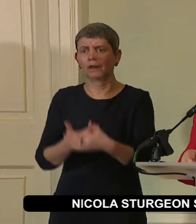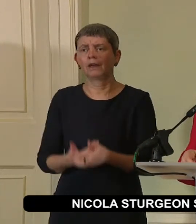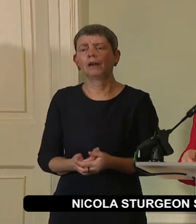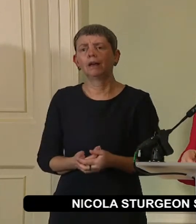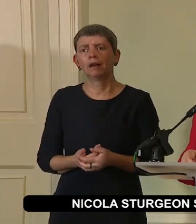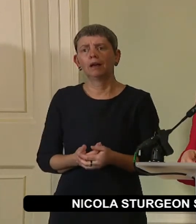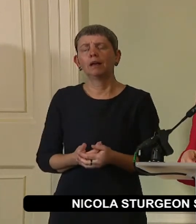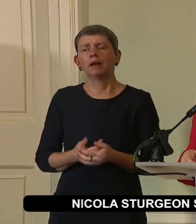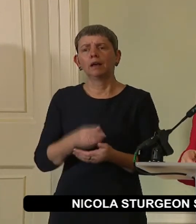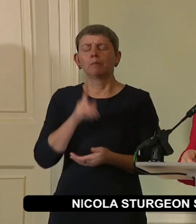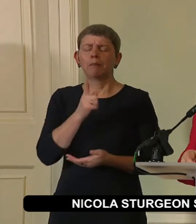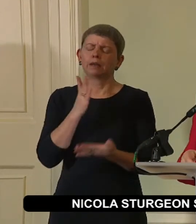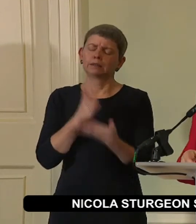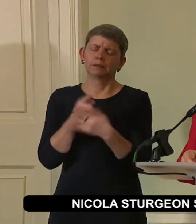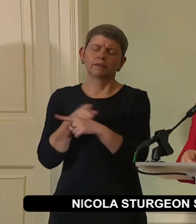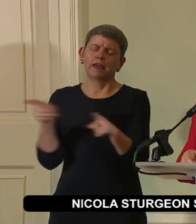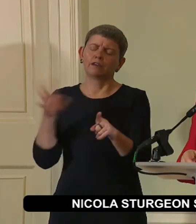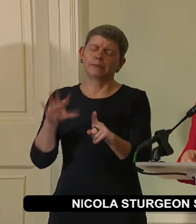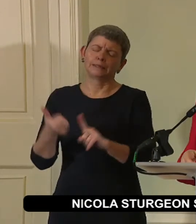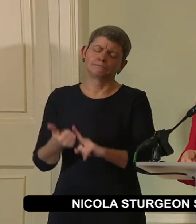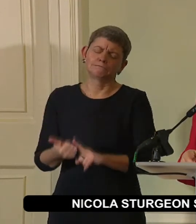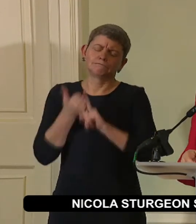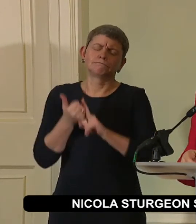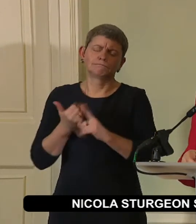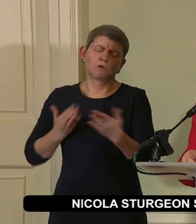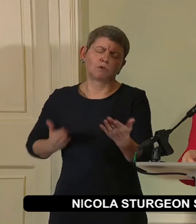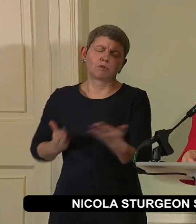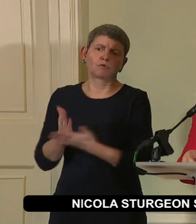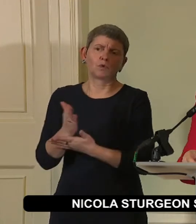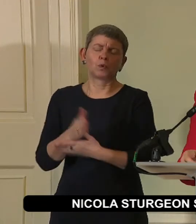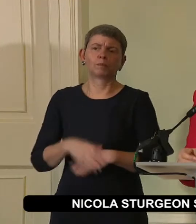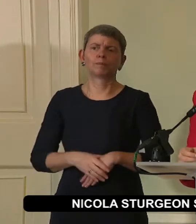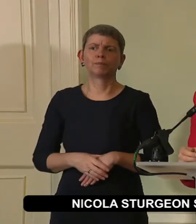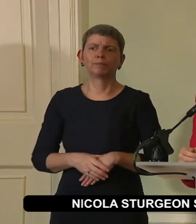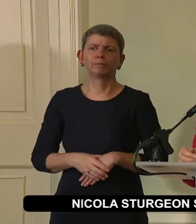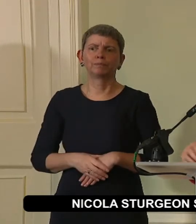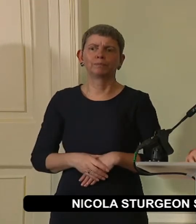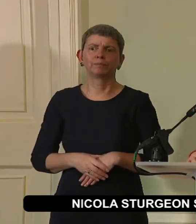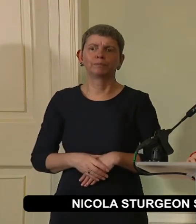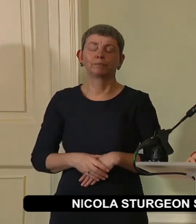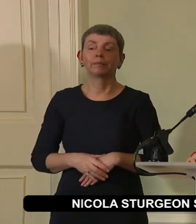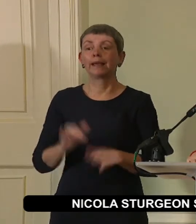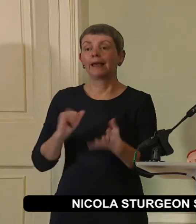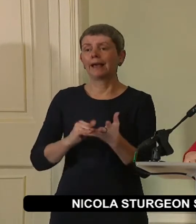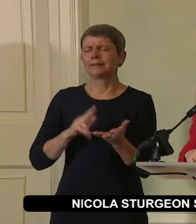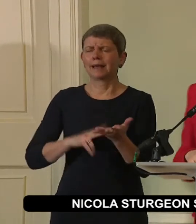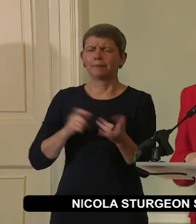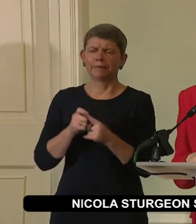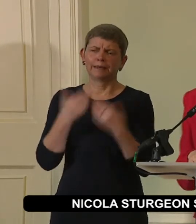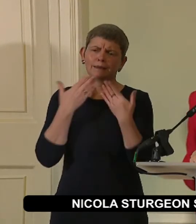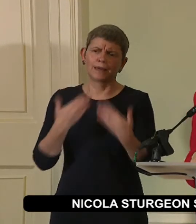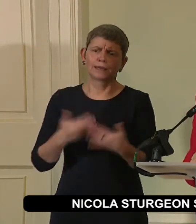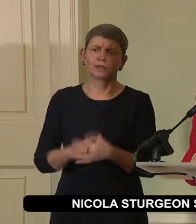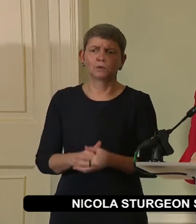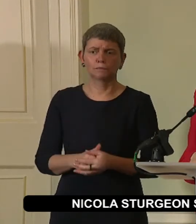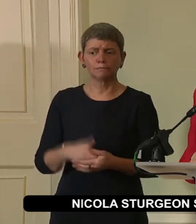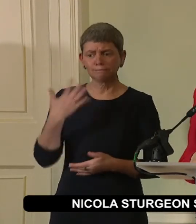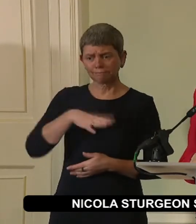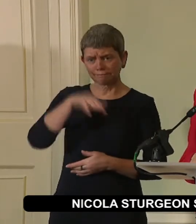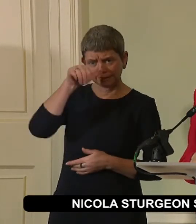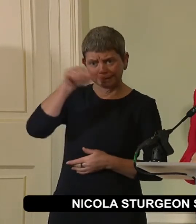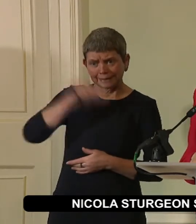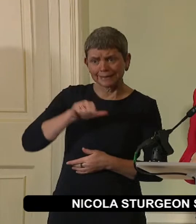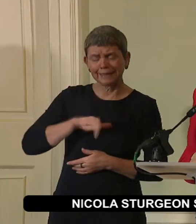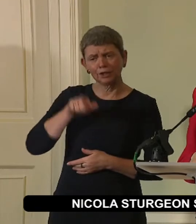rock throughout. And of course, the SNP. Since I was 16 years old, you have been my